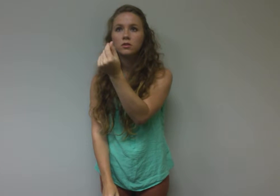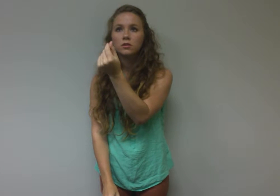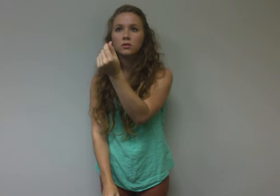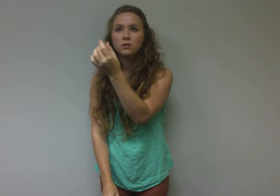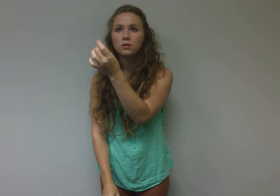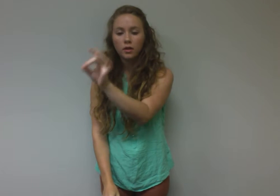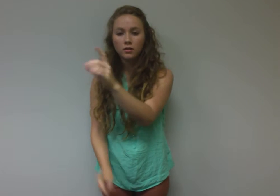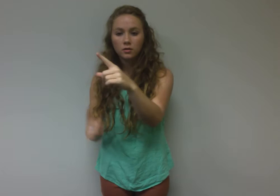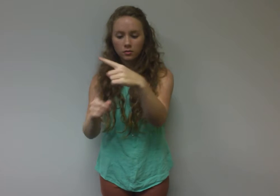plus 7.